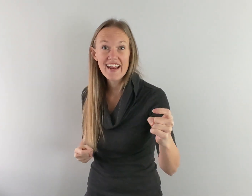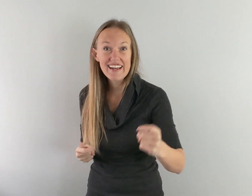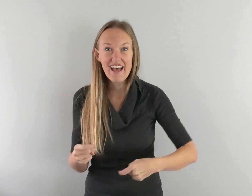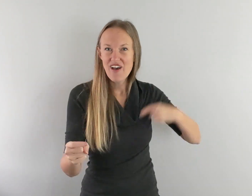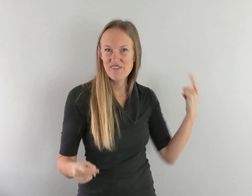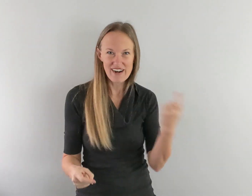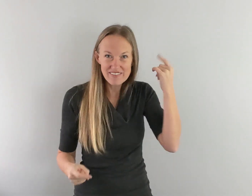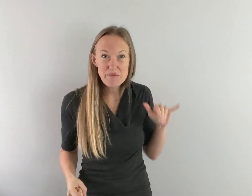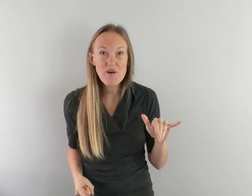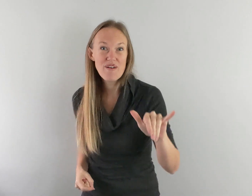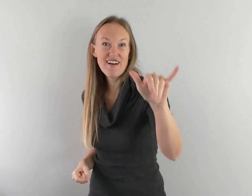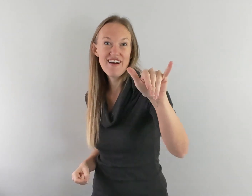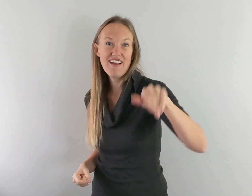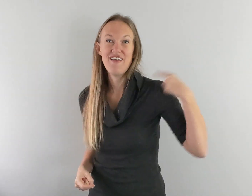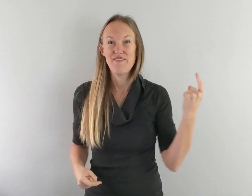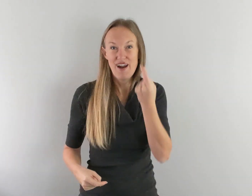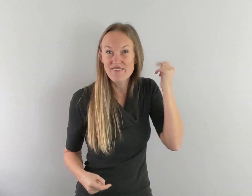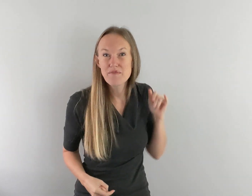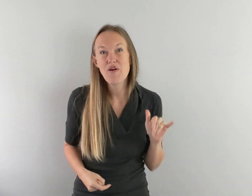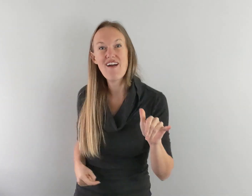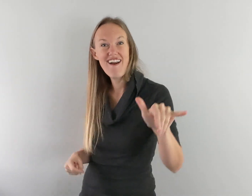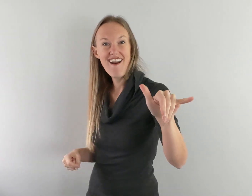reign forevermore, forevermore.